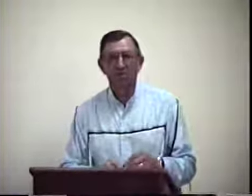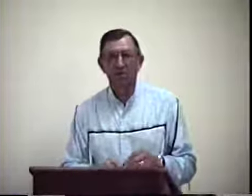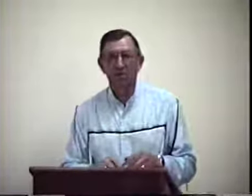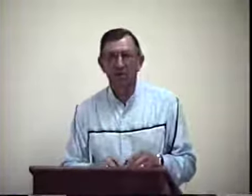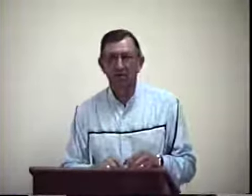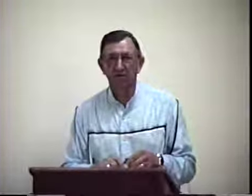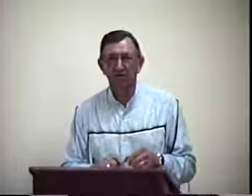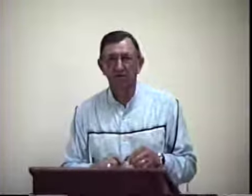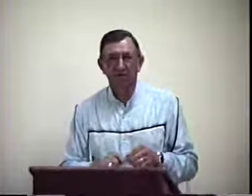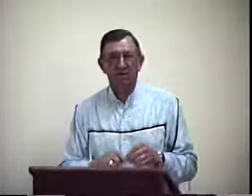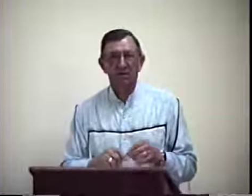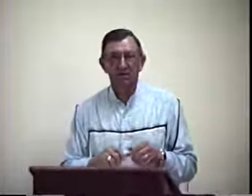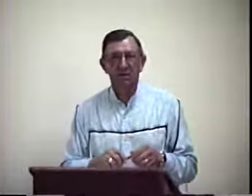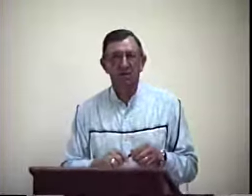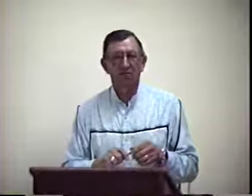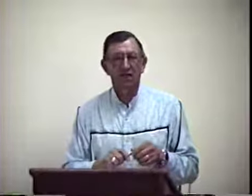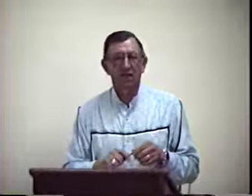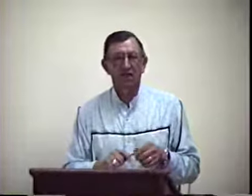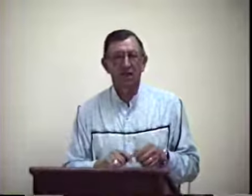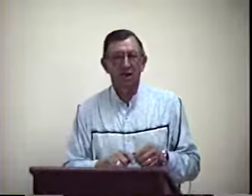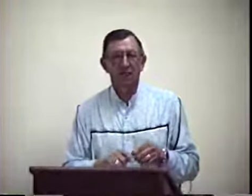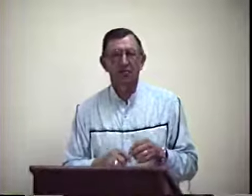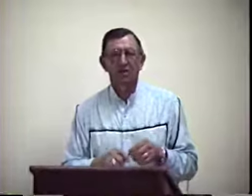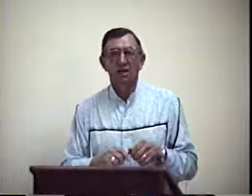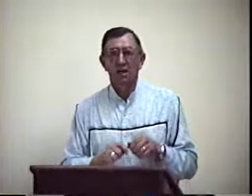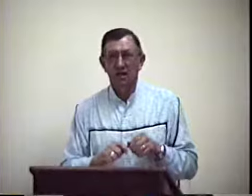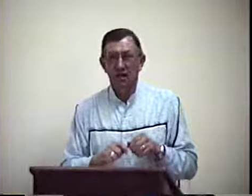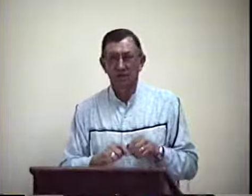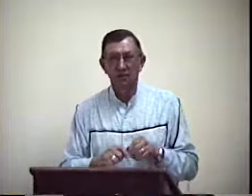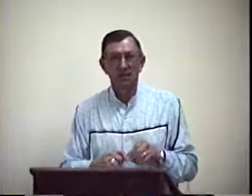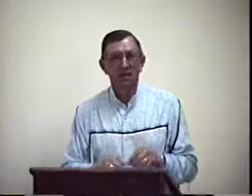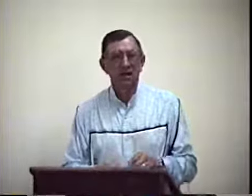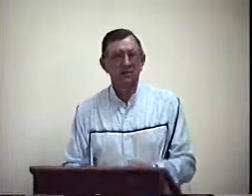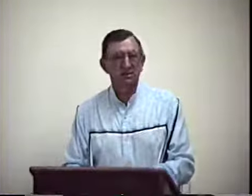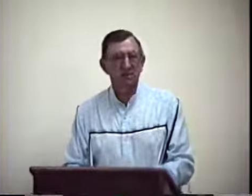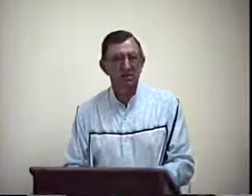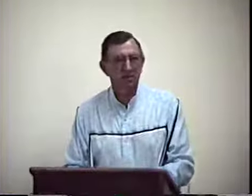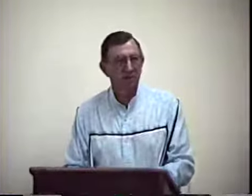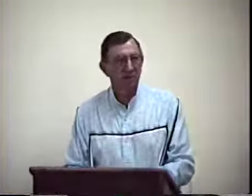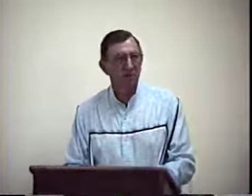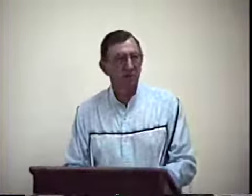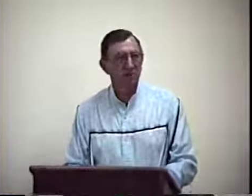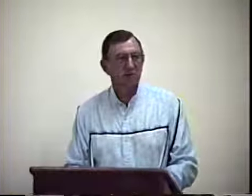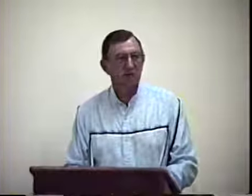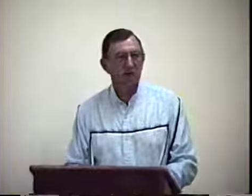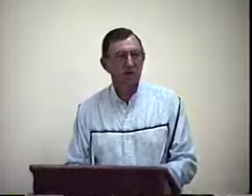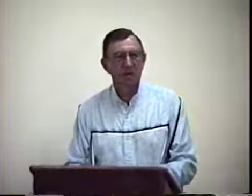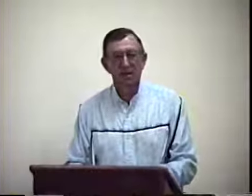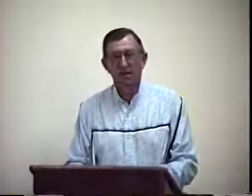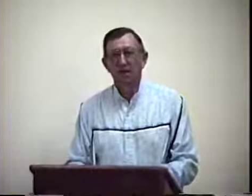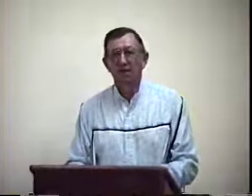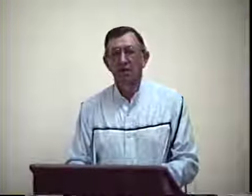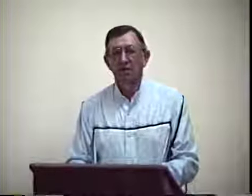with this will be their final exam, and we'll utilize as much time as we possibly can. They